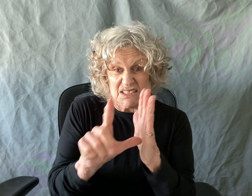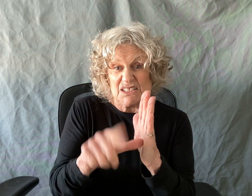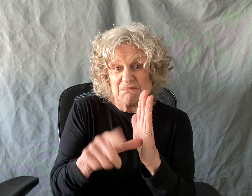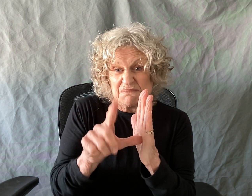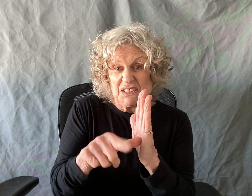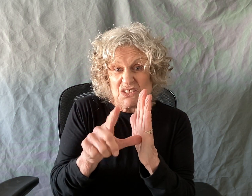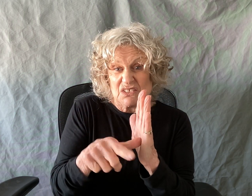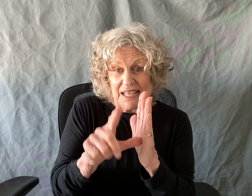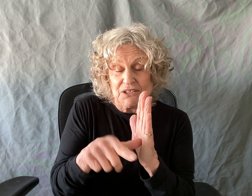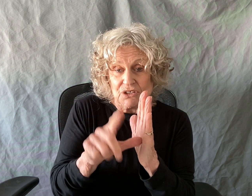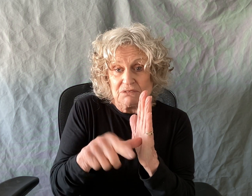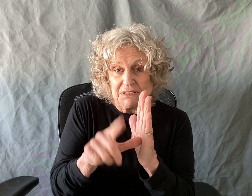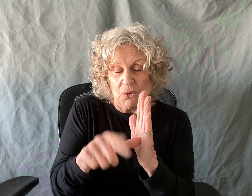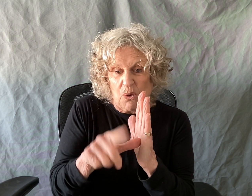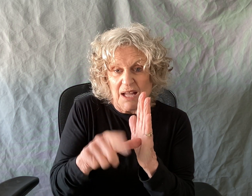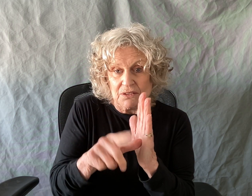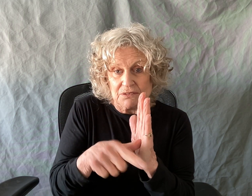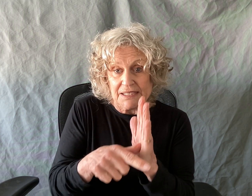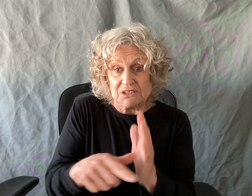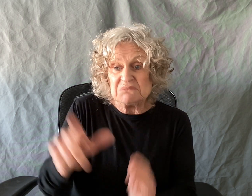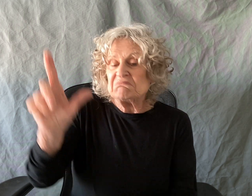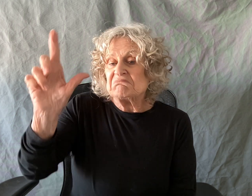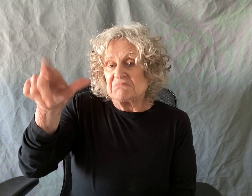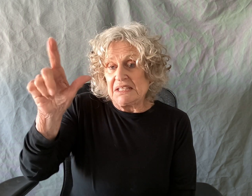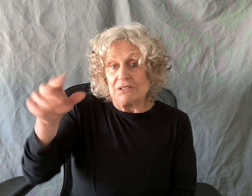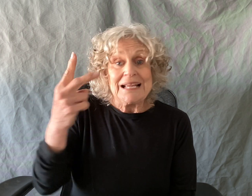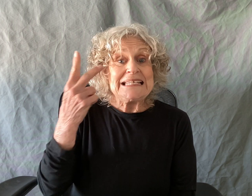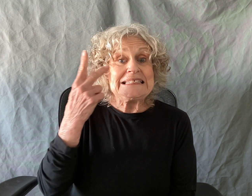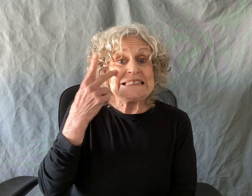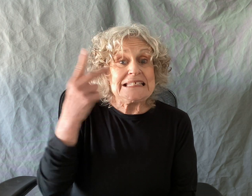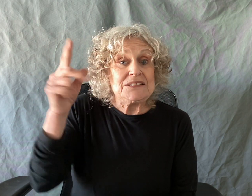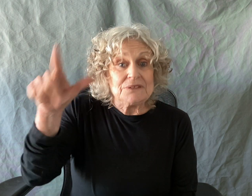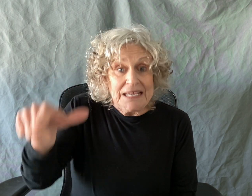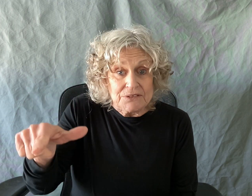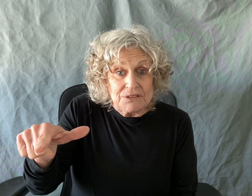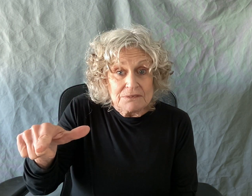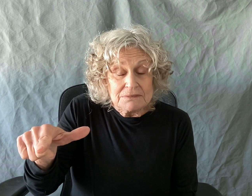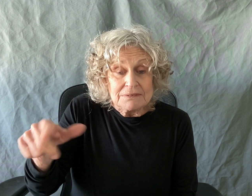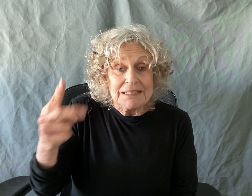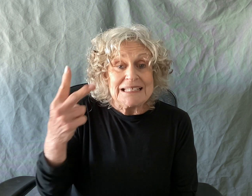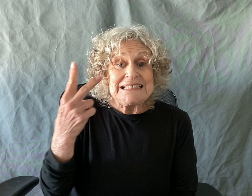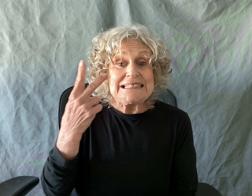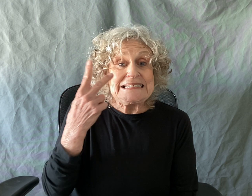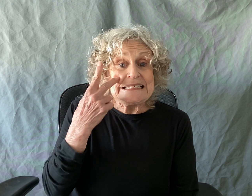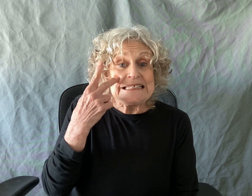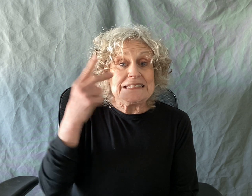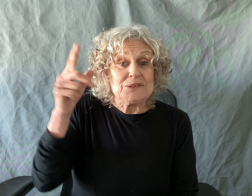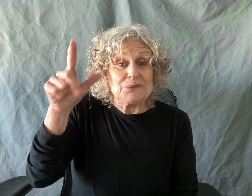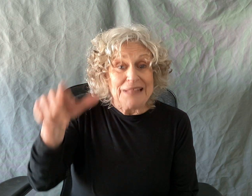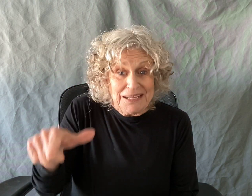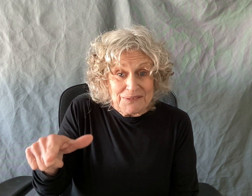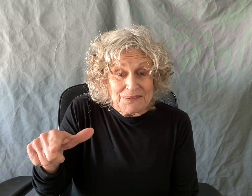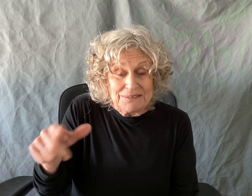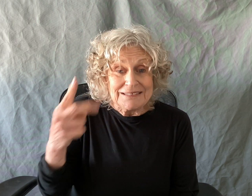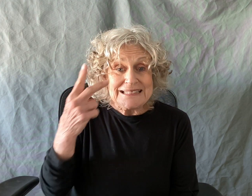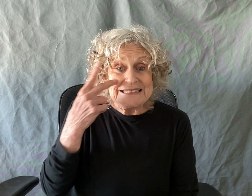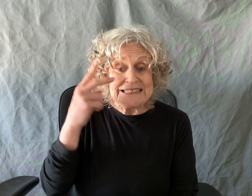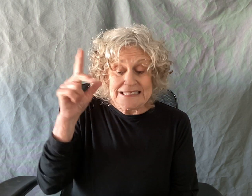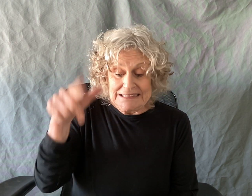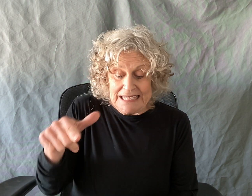is later, in a while, later, later. See you later. See you later. See